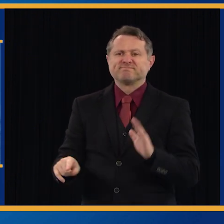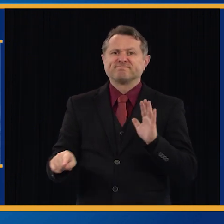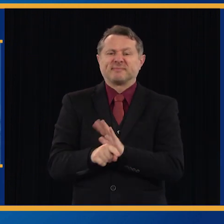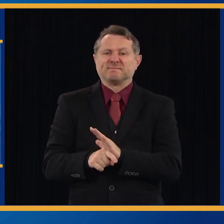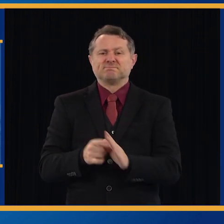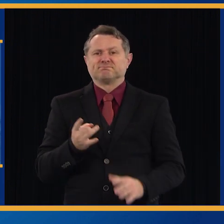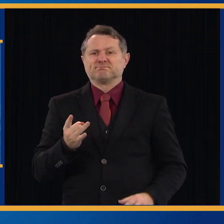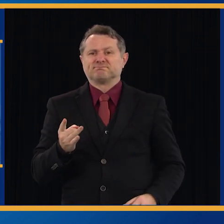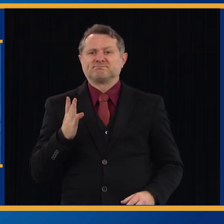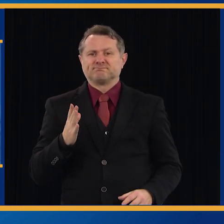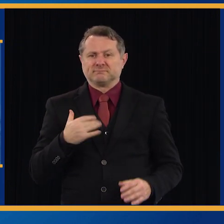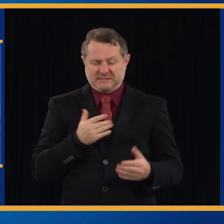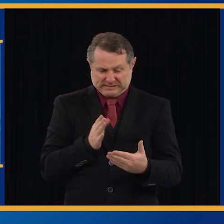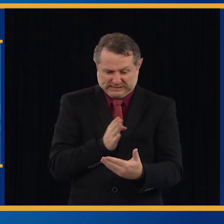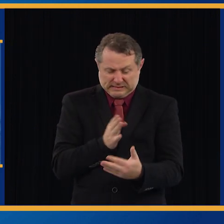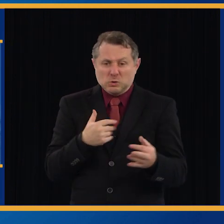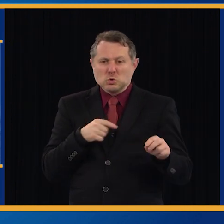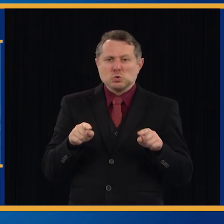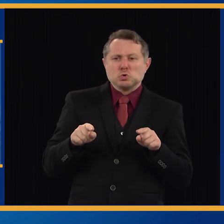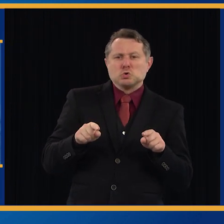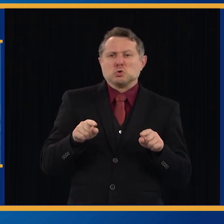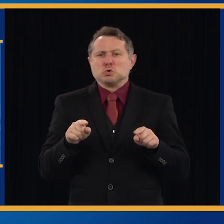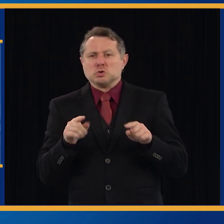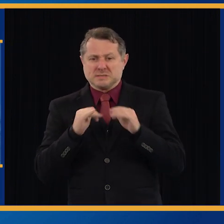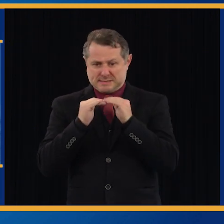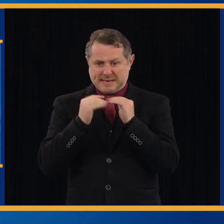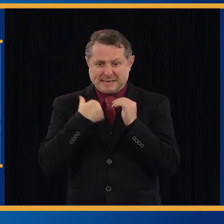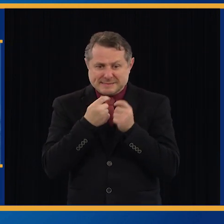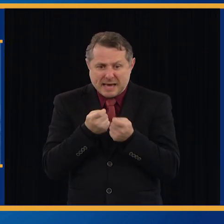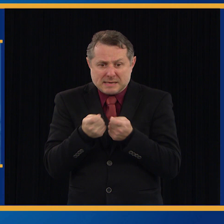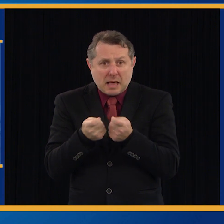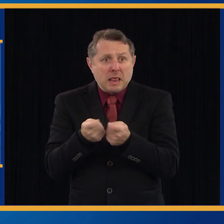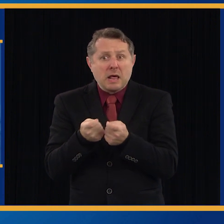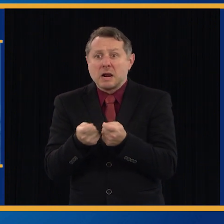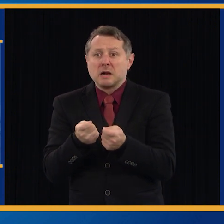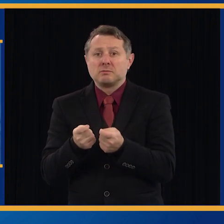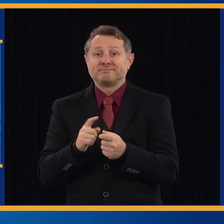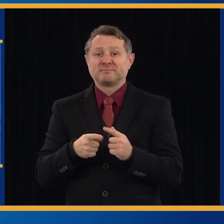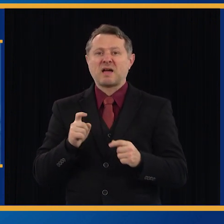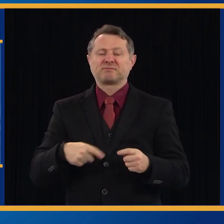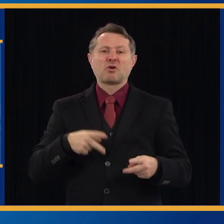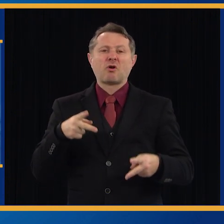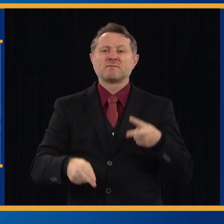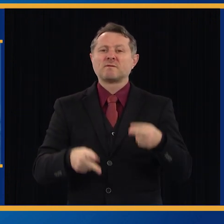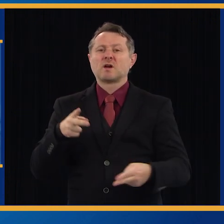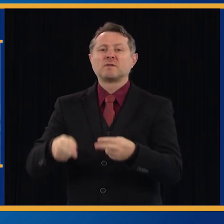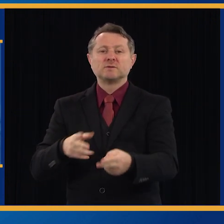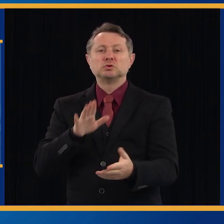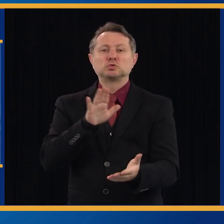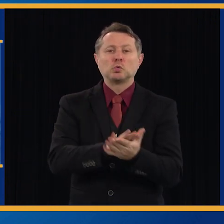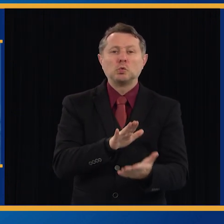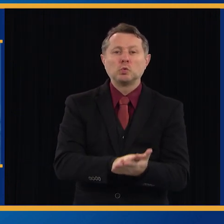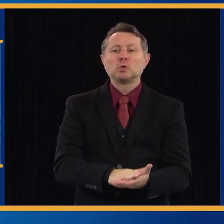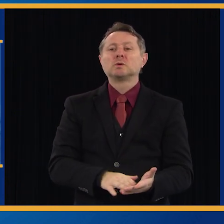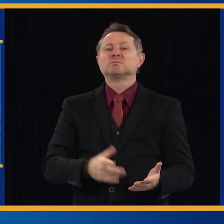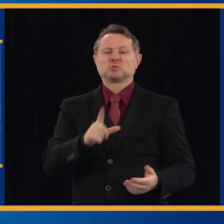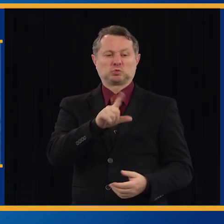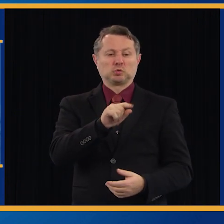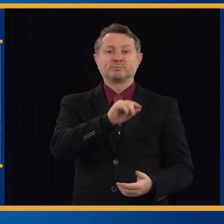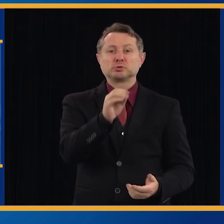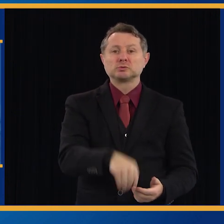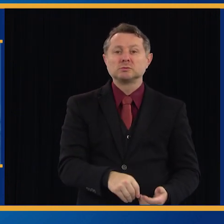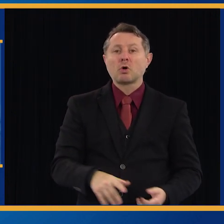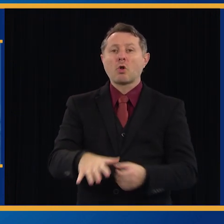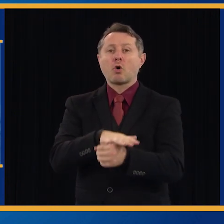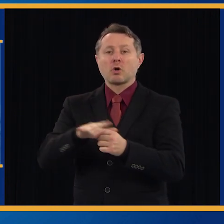relatively on a flat basis across need, you would be cutting schools 20%, local governments 20%, and hospitals